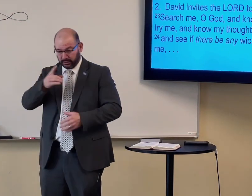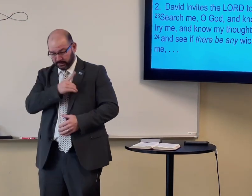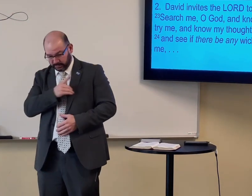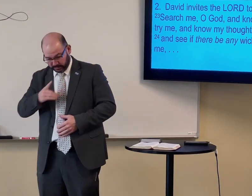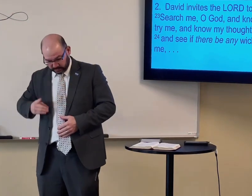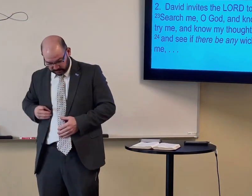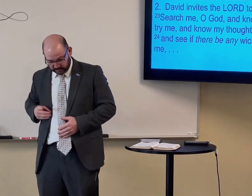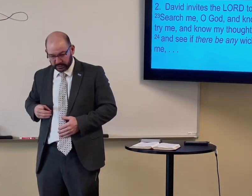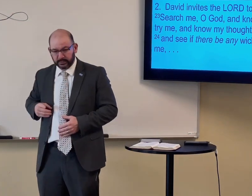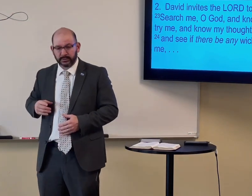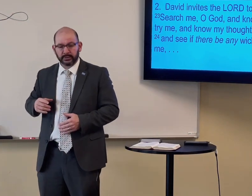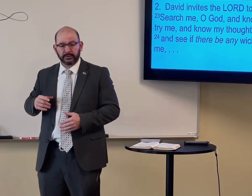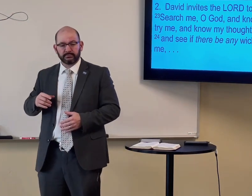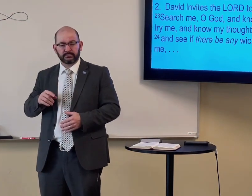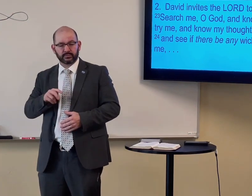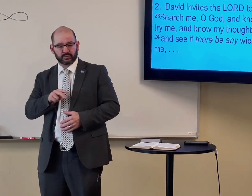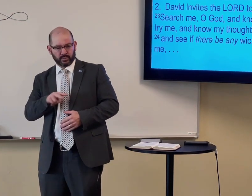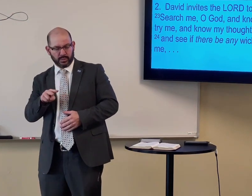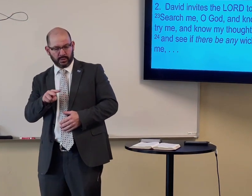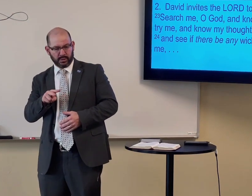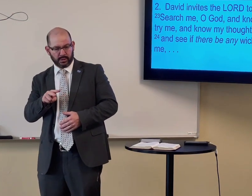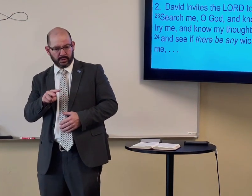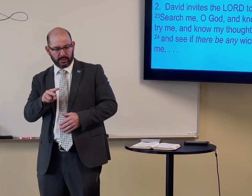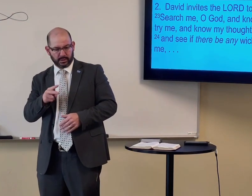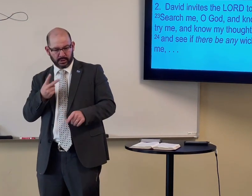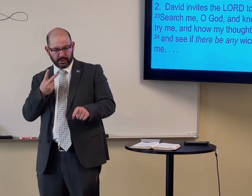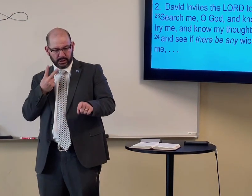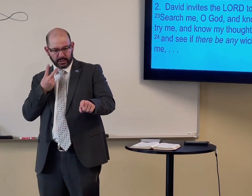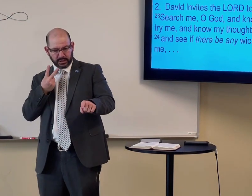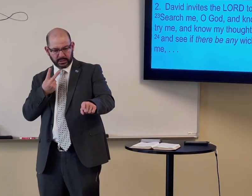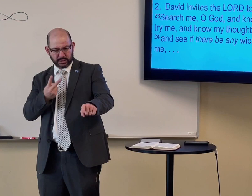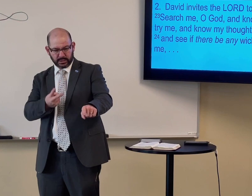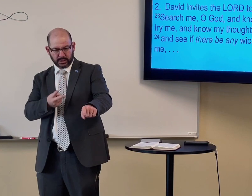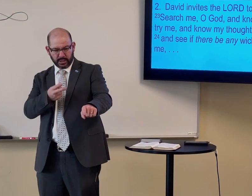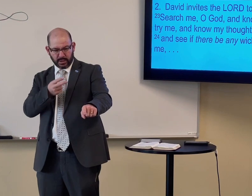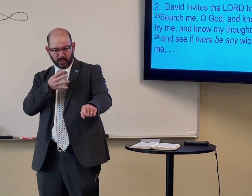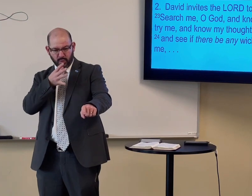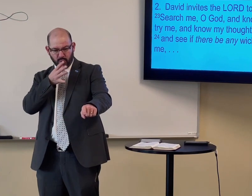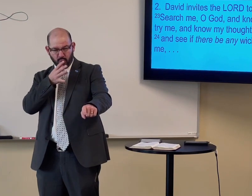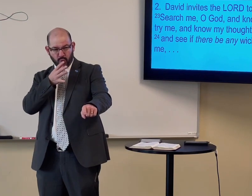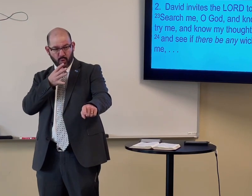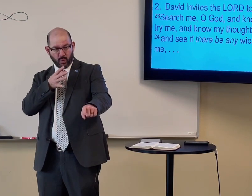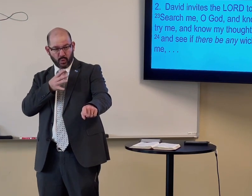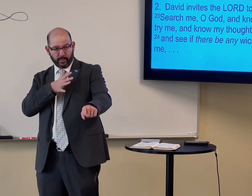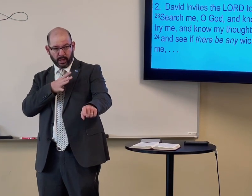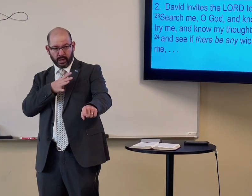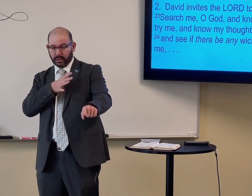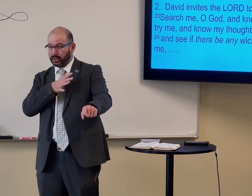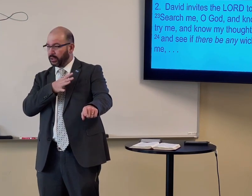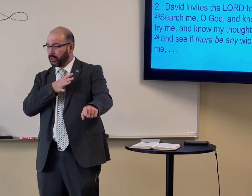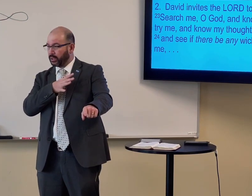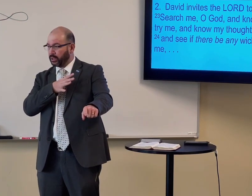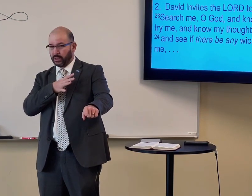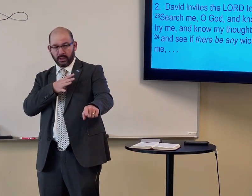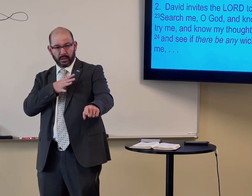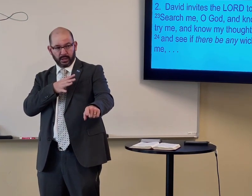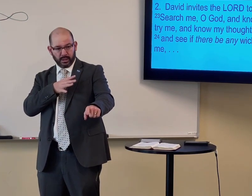in the evening, David was looking and he saw this woman,